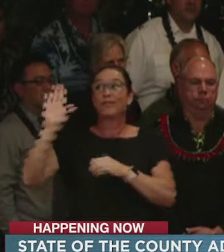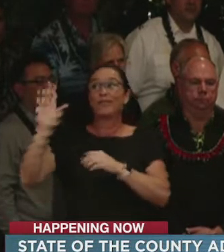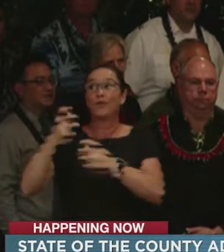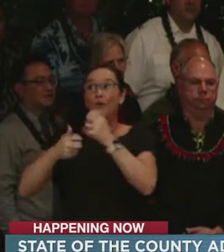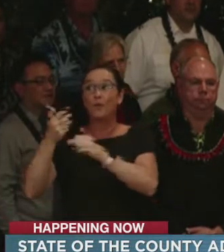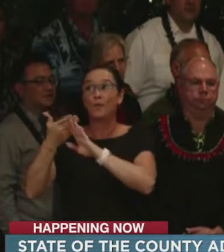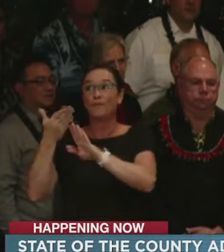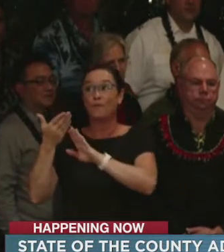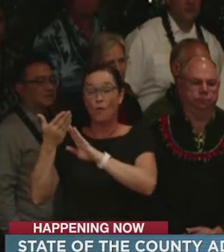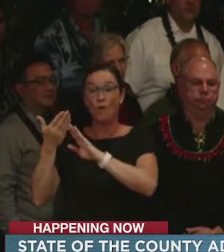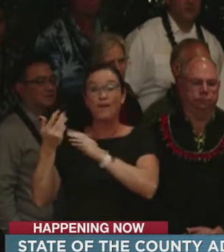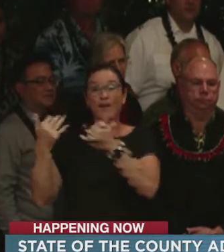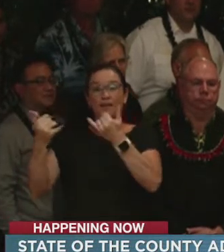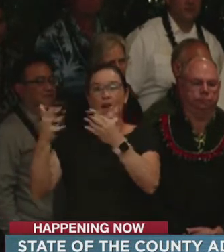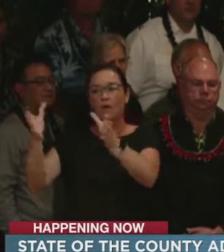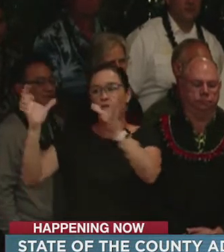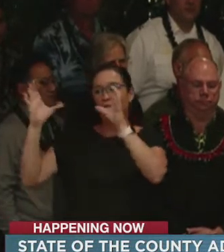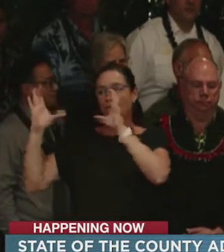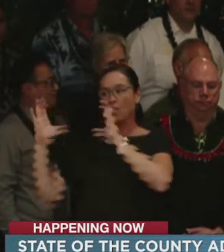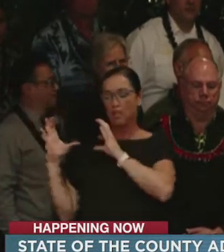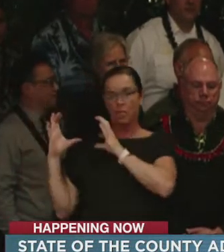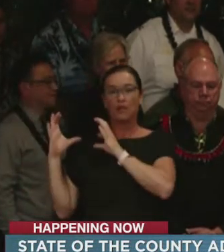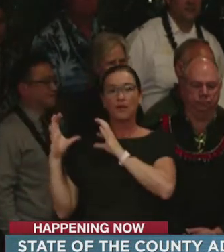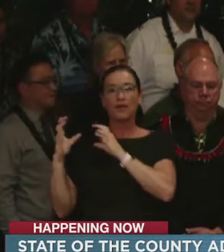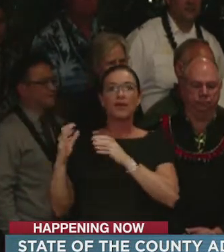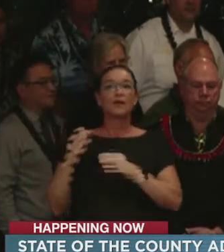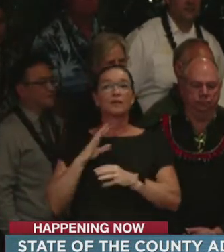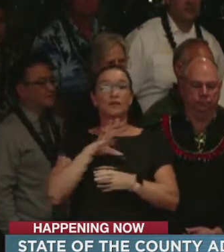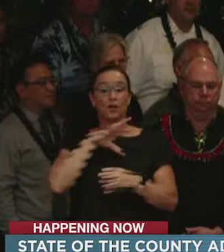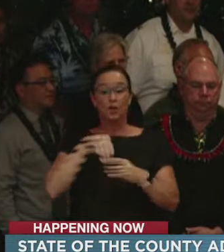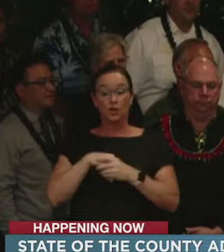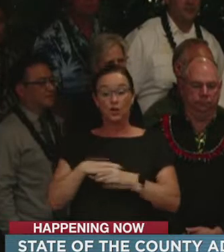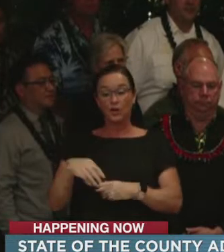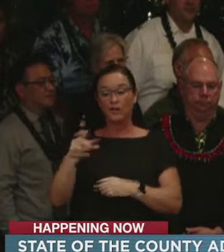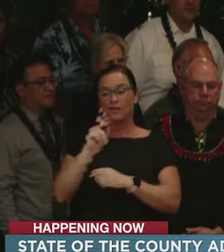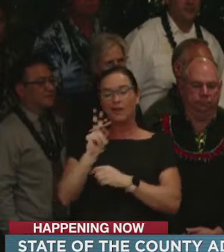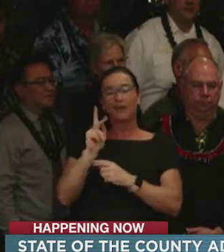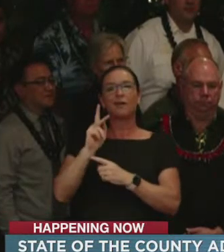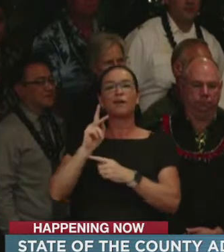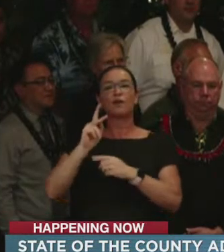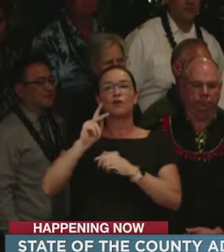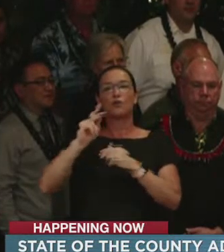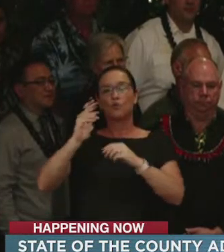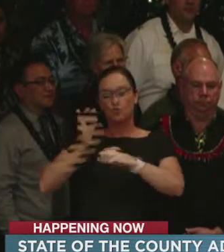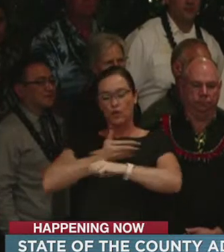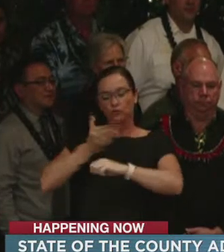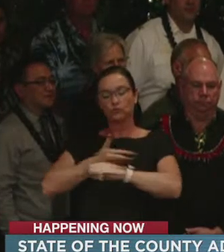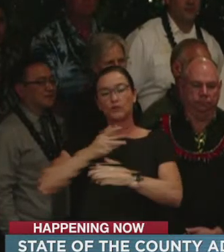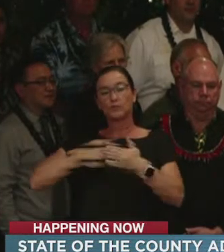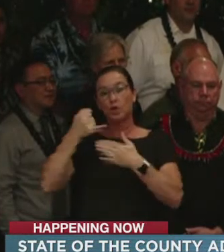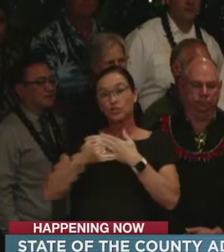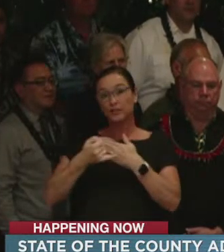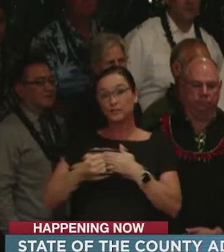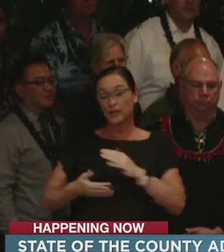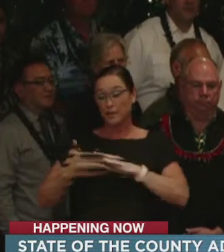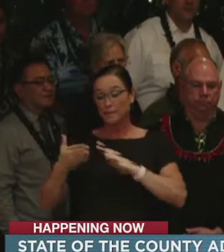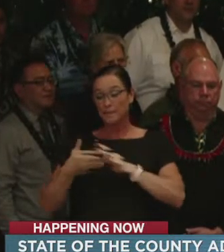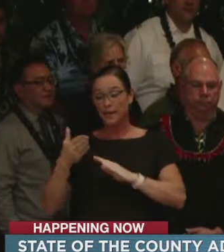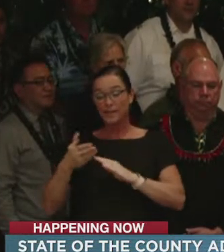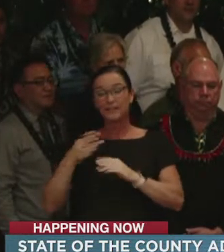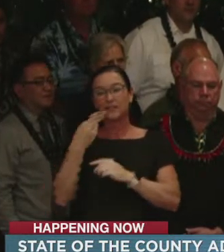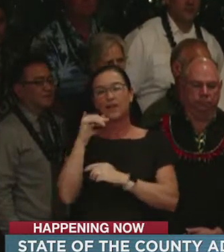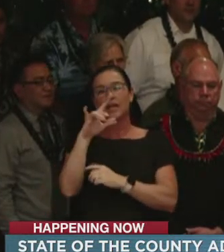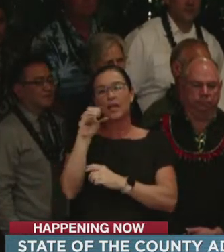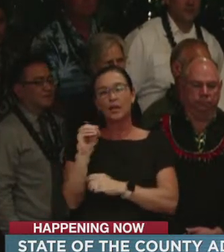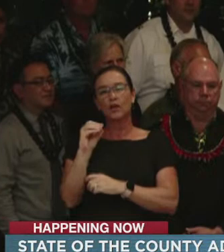problem. Some of these problems included the Kalanianiole reconstruction project, maintenance and upkeep of the Hilo wastewater